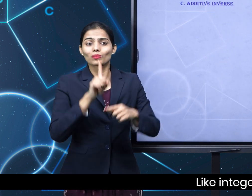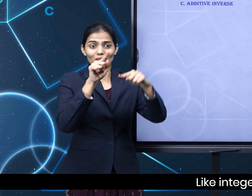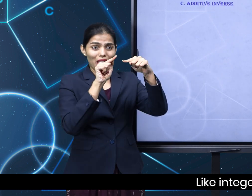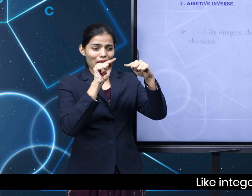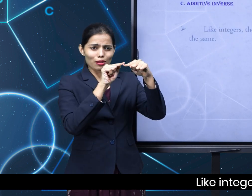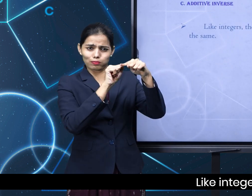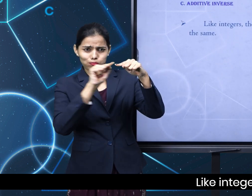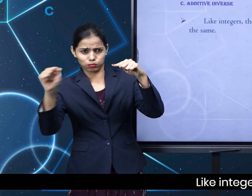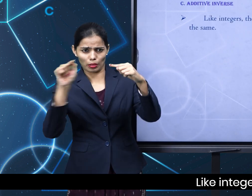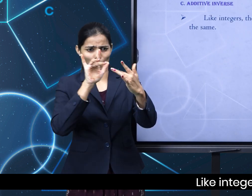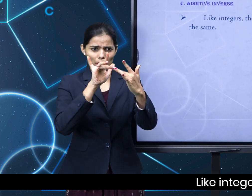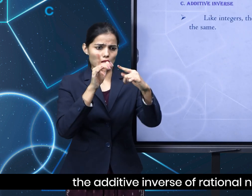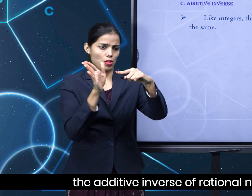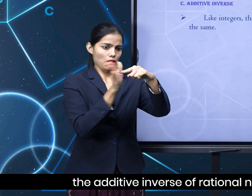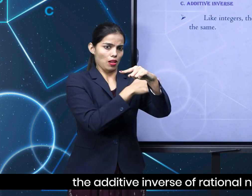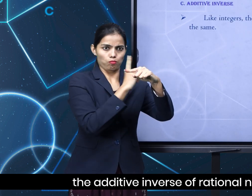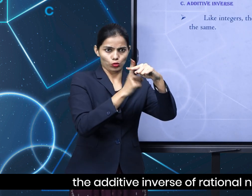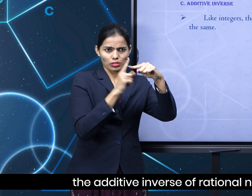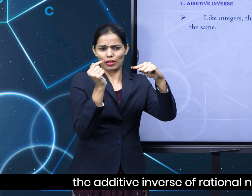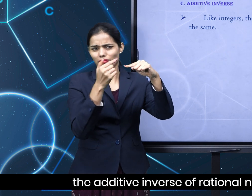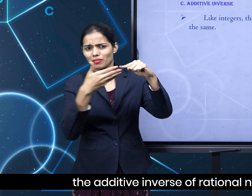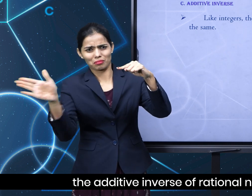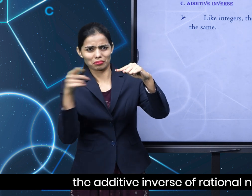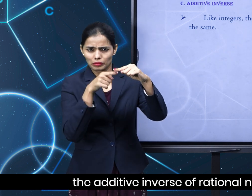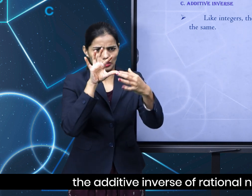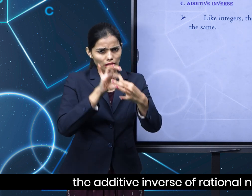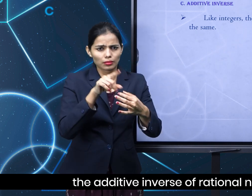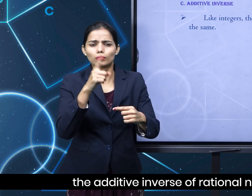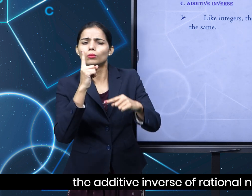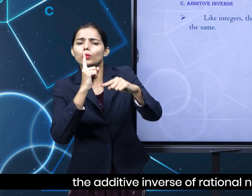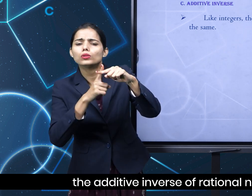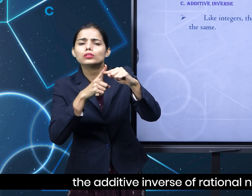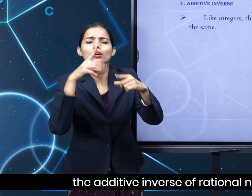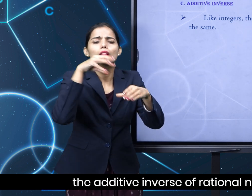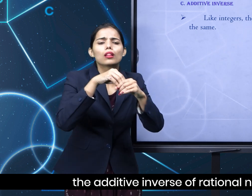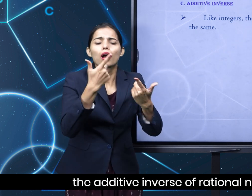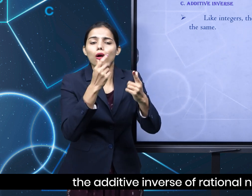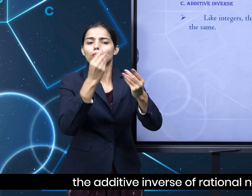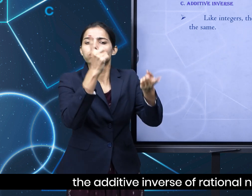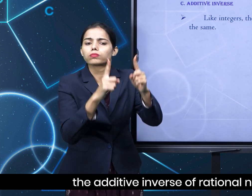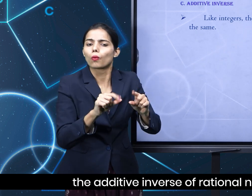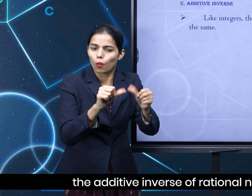Like integers, the additive inverse of rational numbers is also the same.